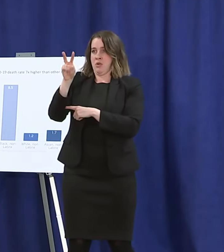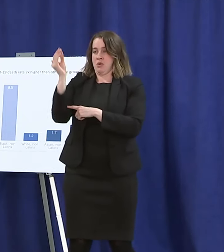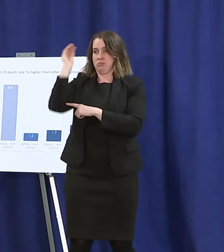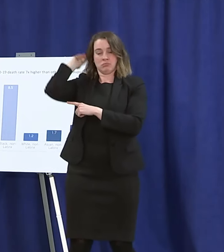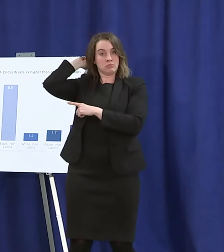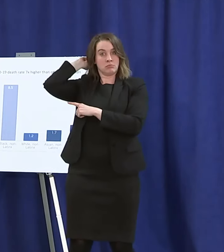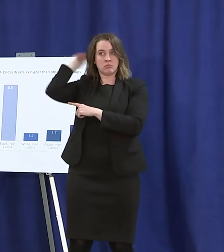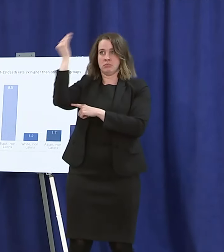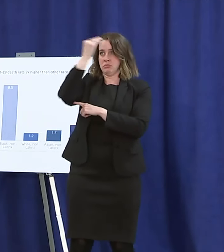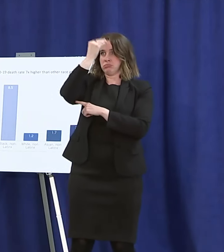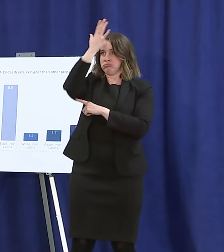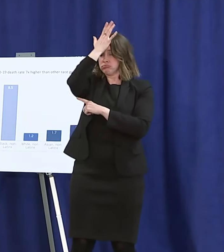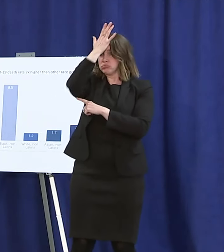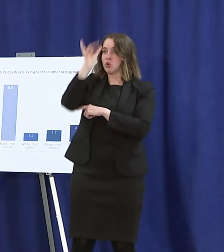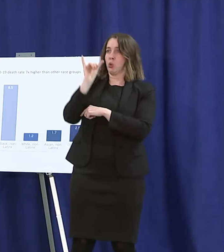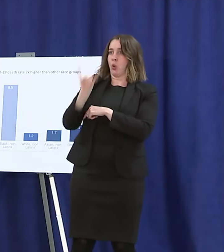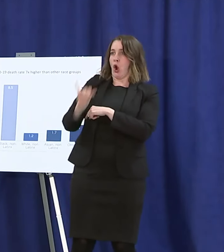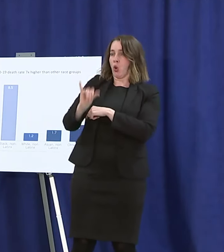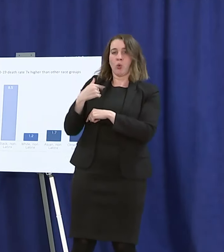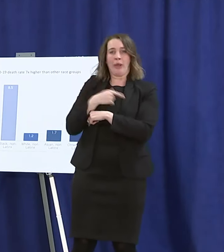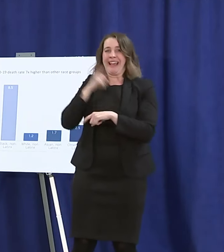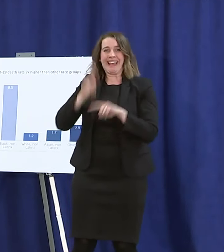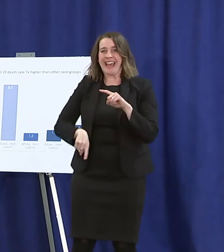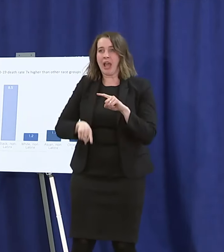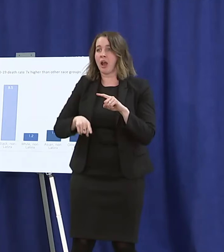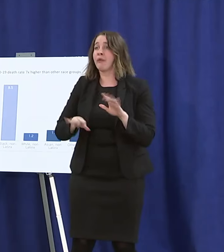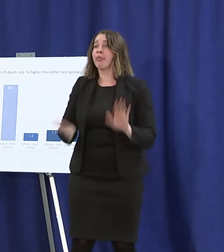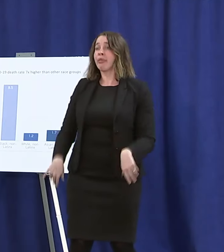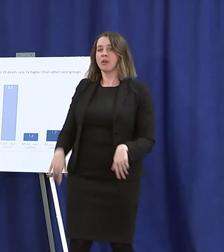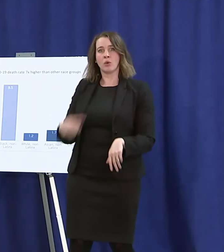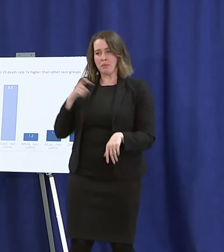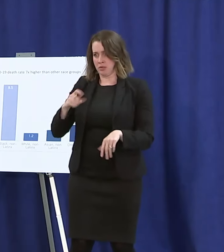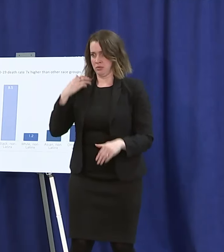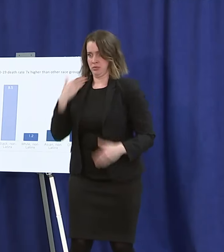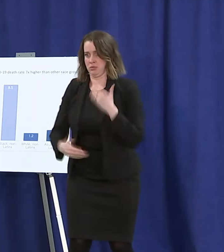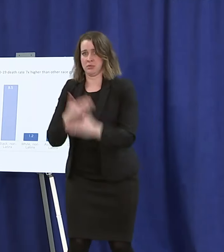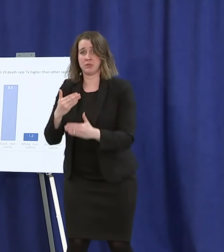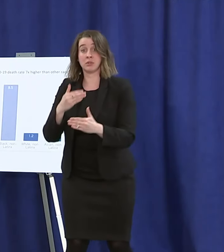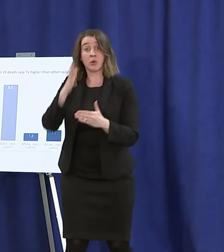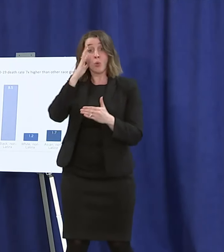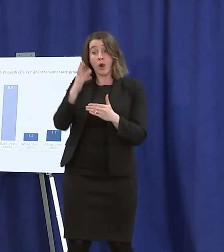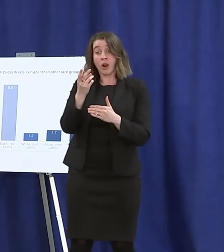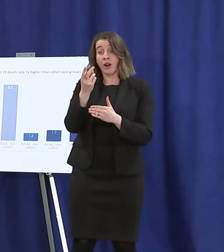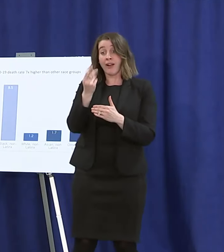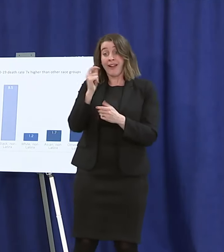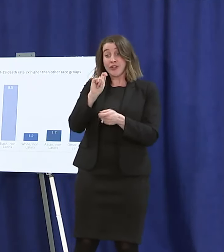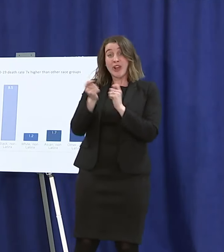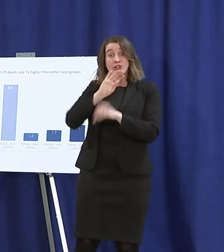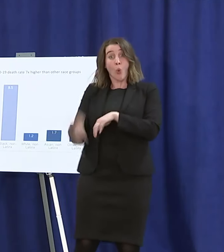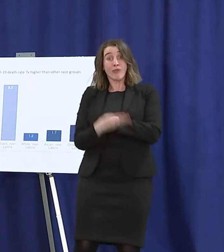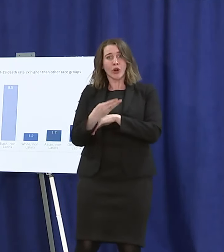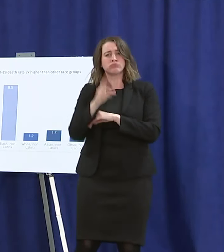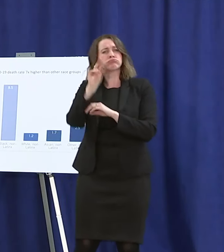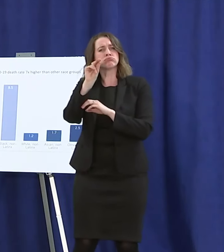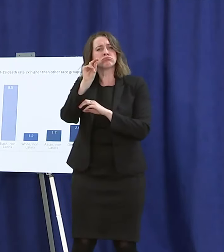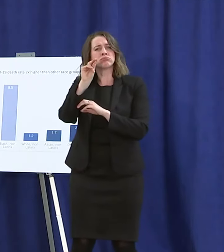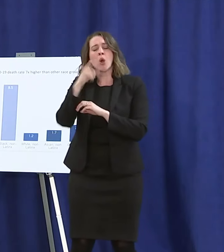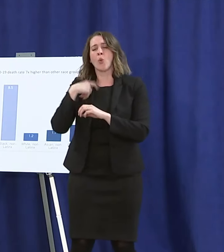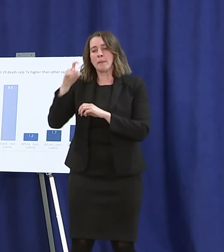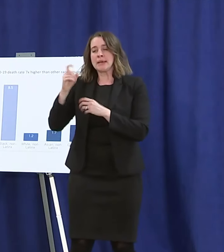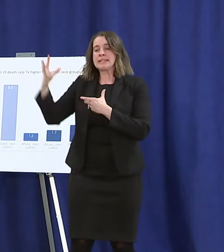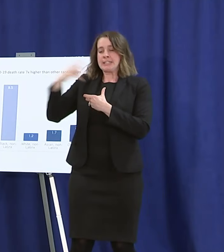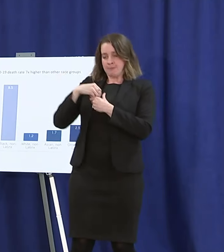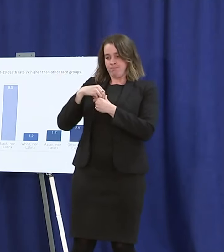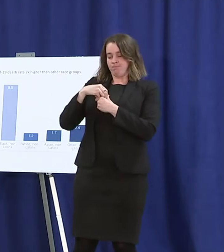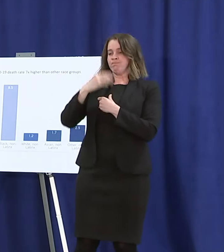to move forward. We're not going to reverse this in a moment, overnight, but we have to say it for what it